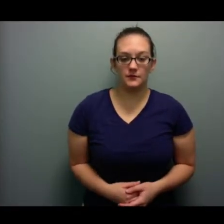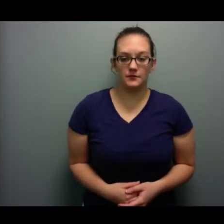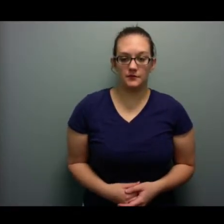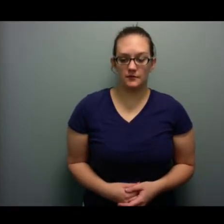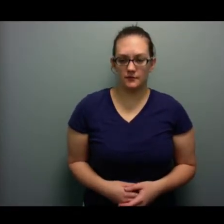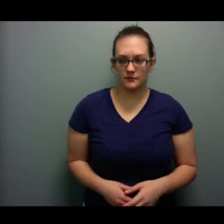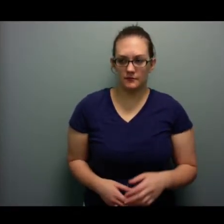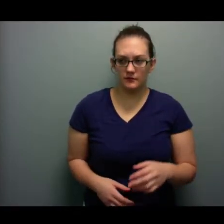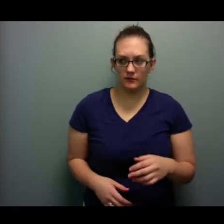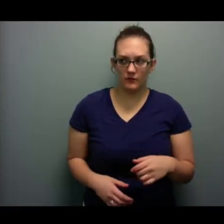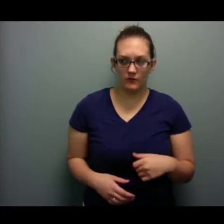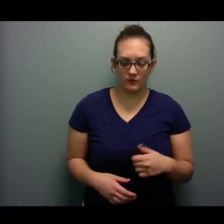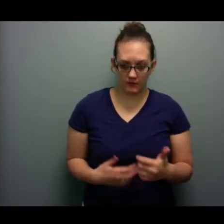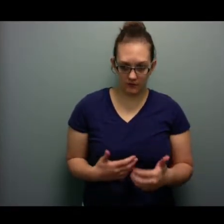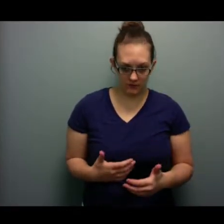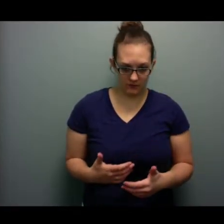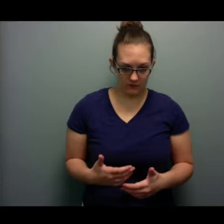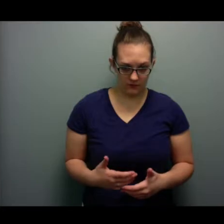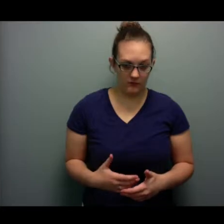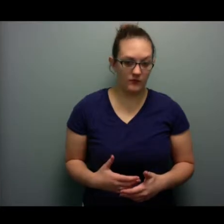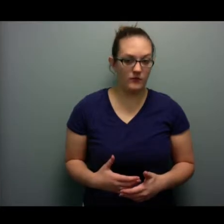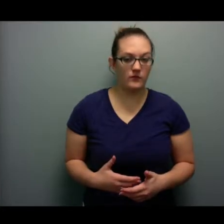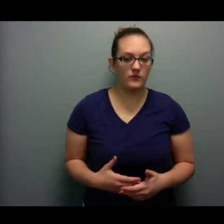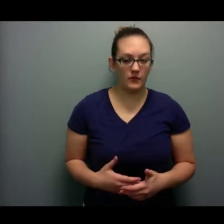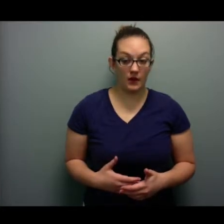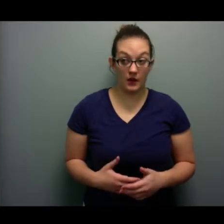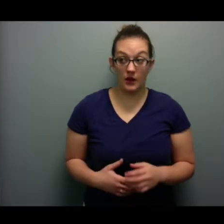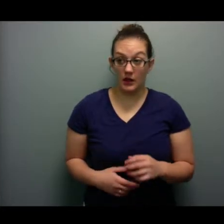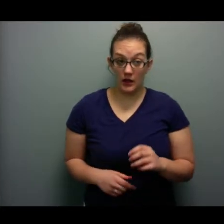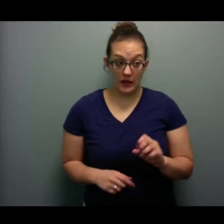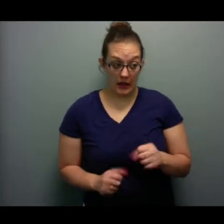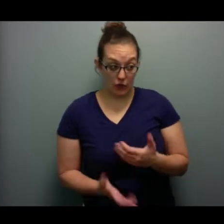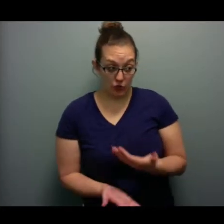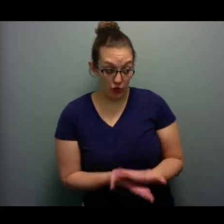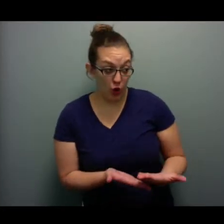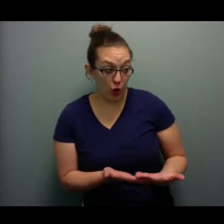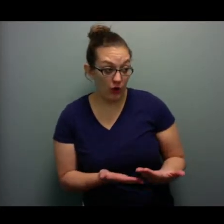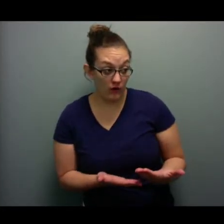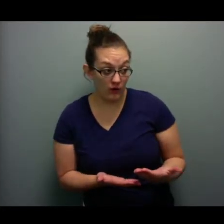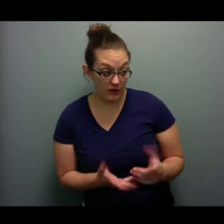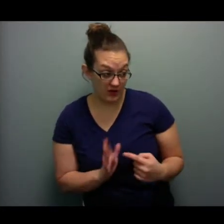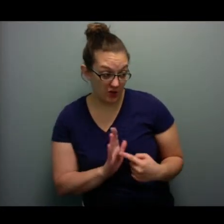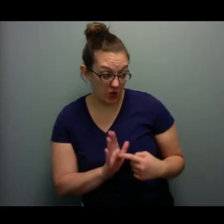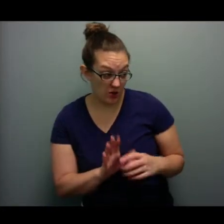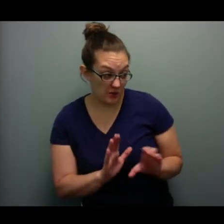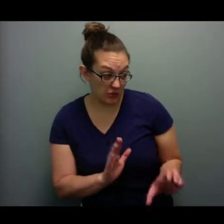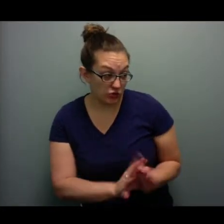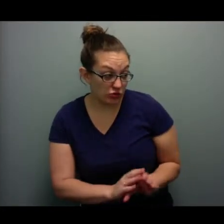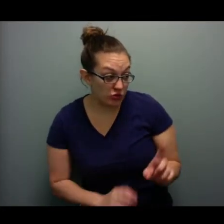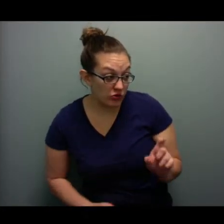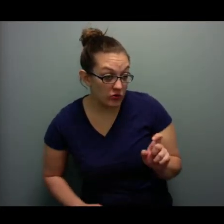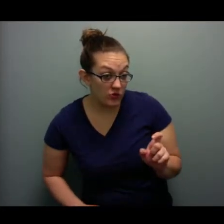I think I agree with Robbie because. Okay, could you prove it? Can you show it in a picture?